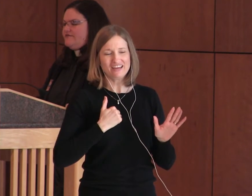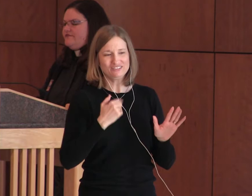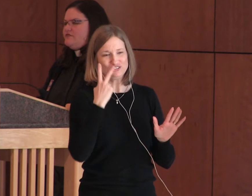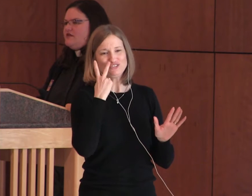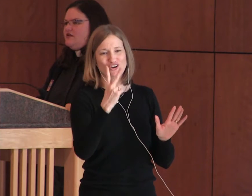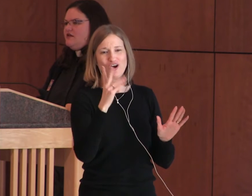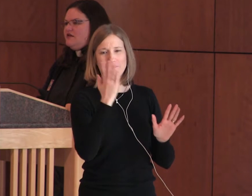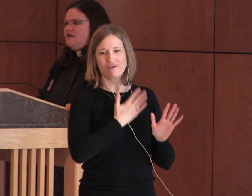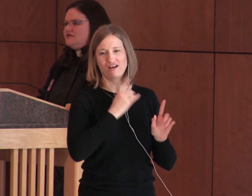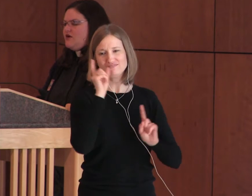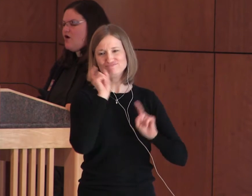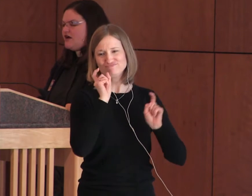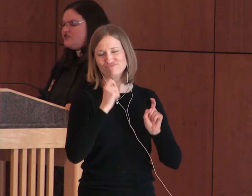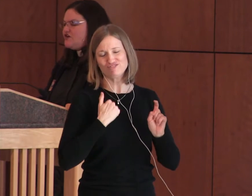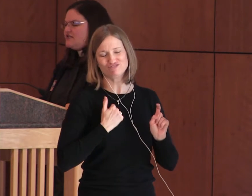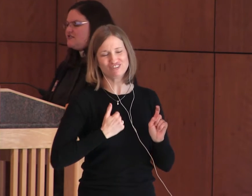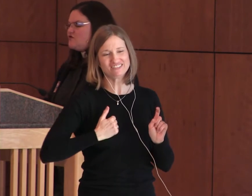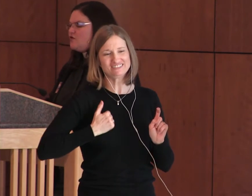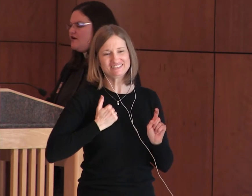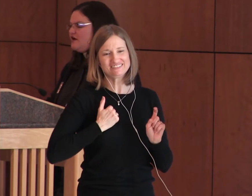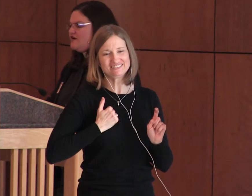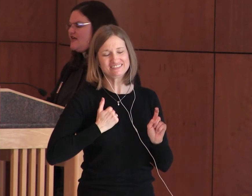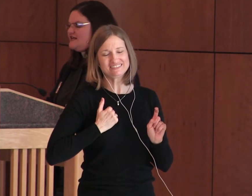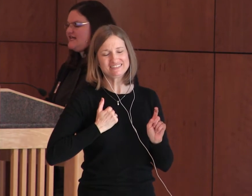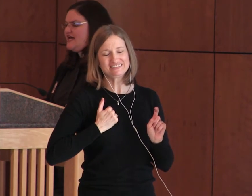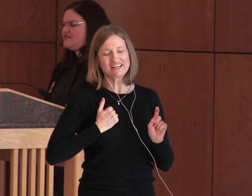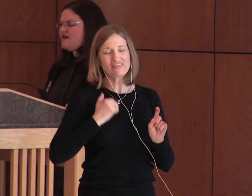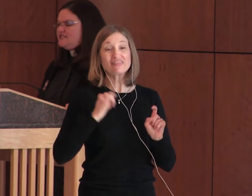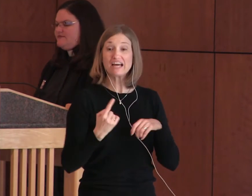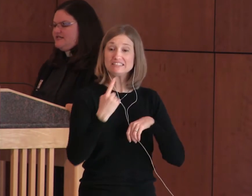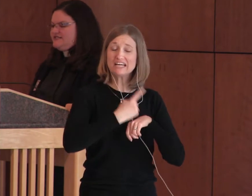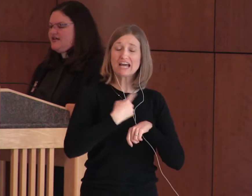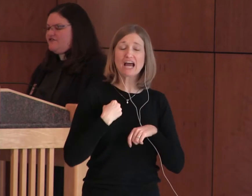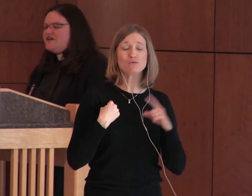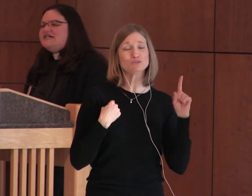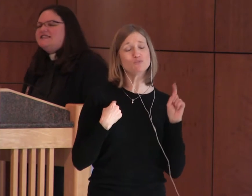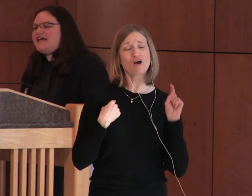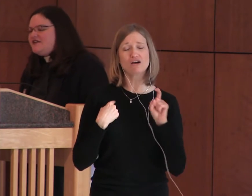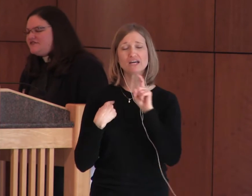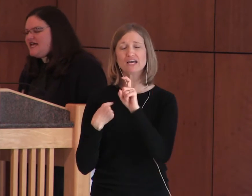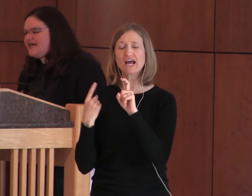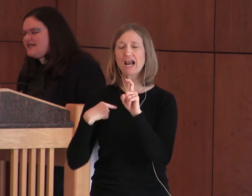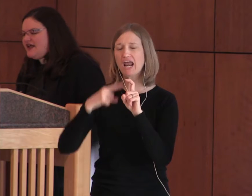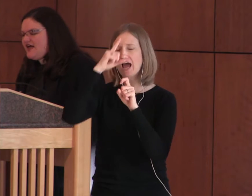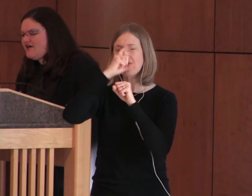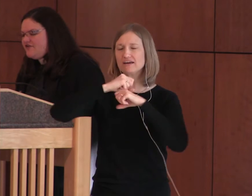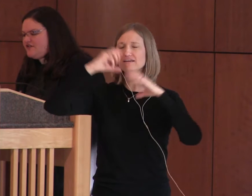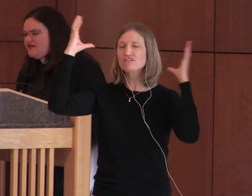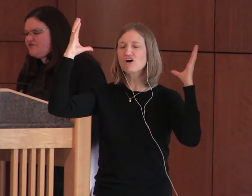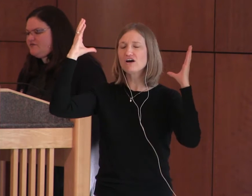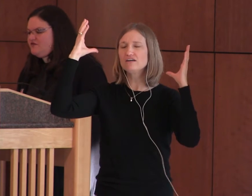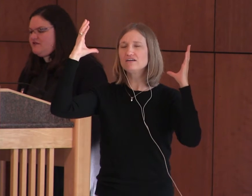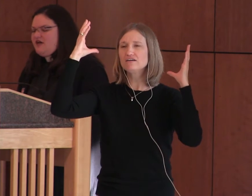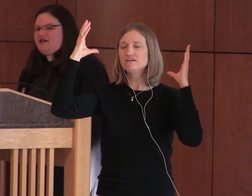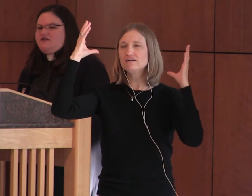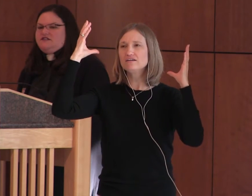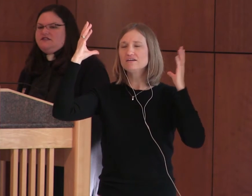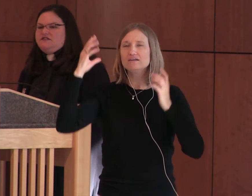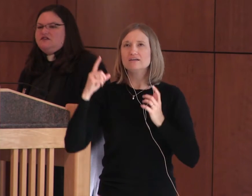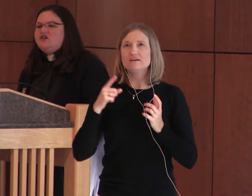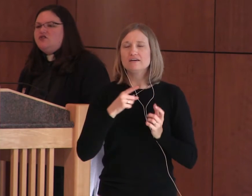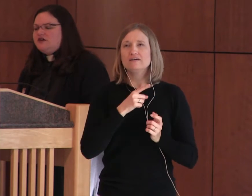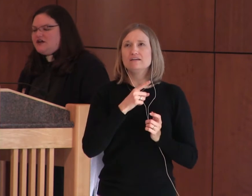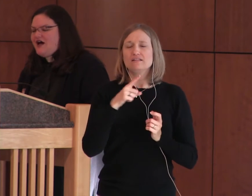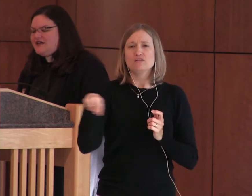anger. As I walked across the courtyard that day, I thought to myself, they have taken everything from you that